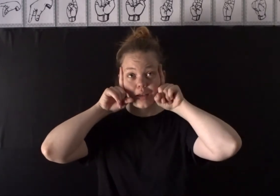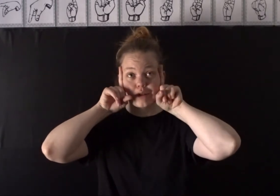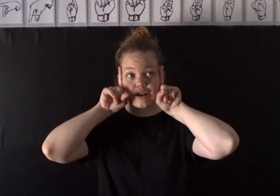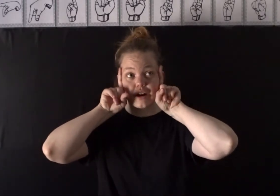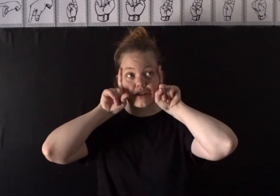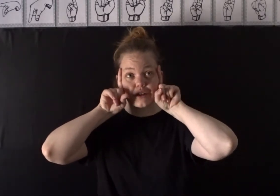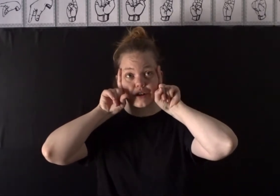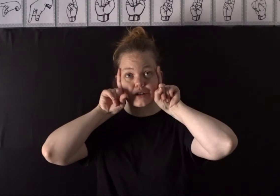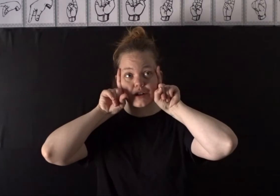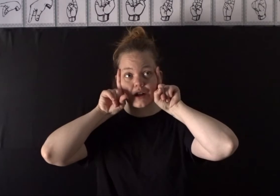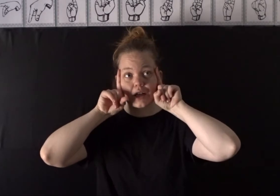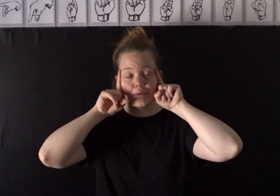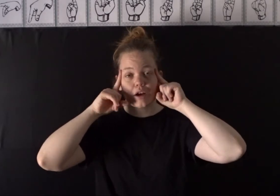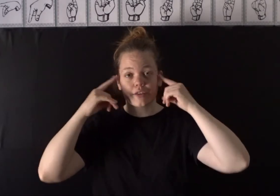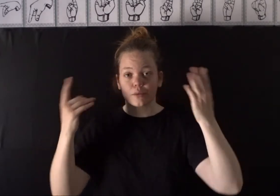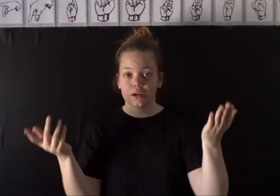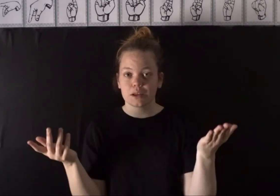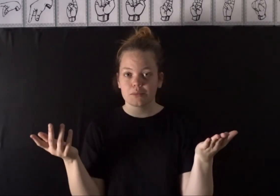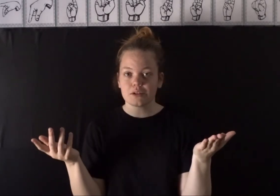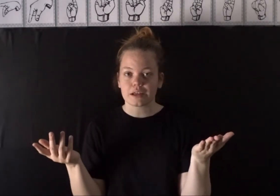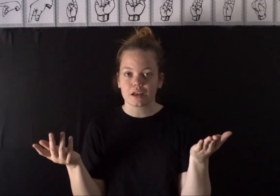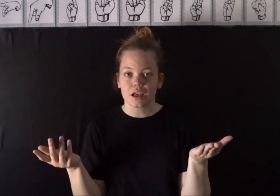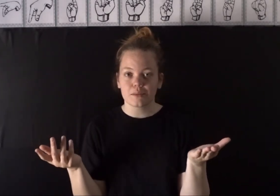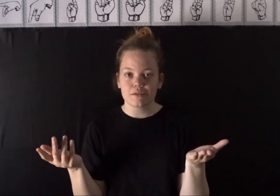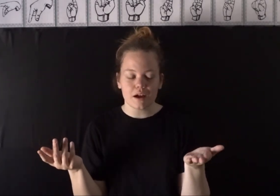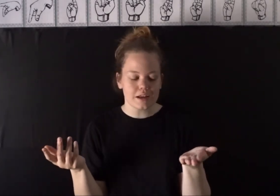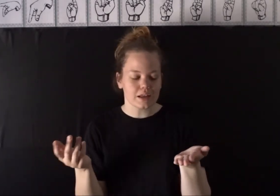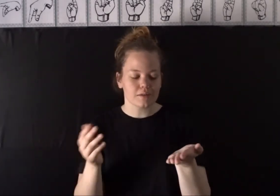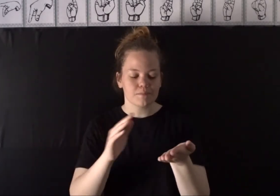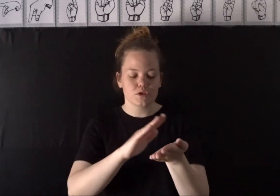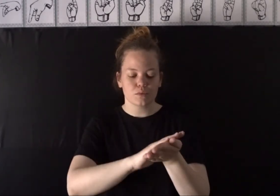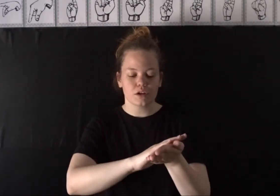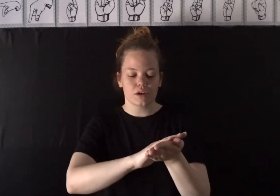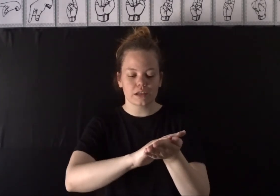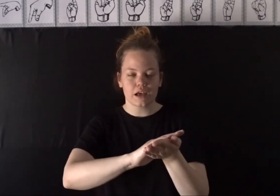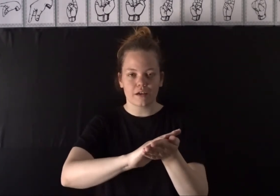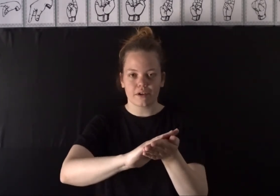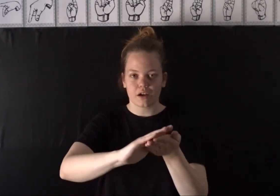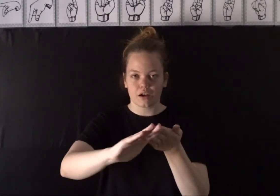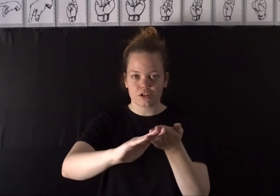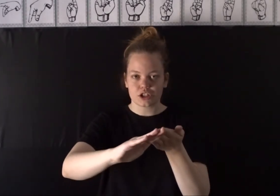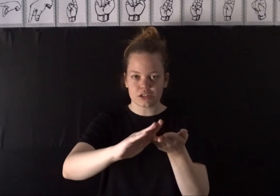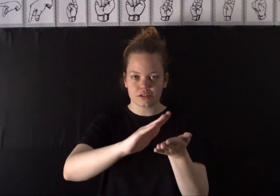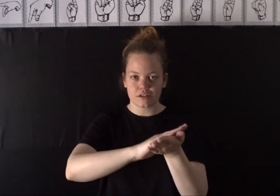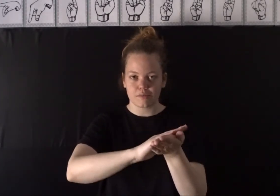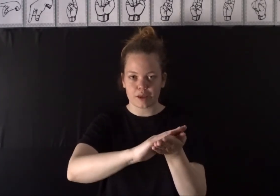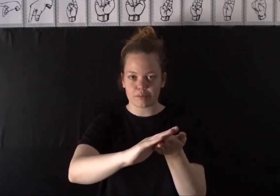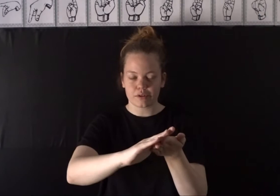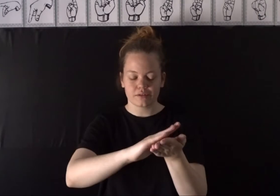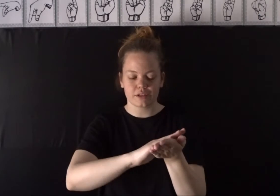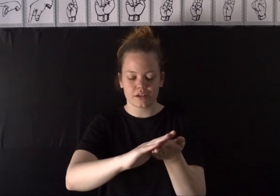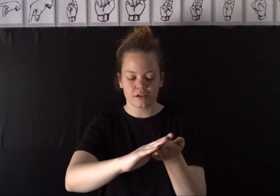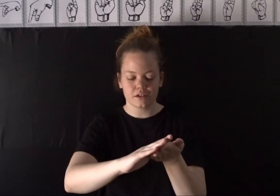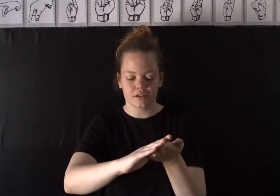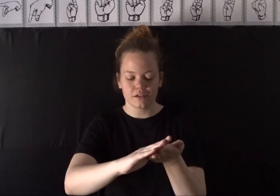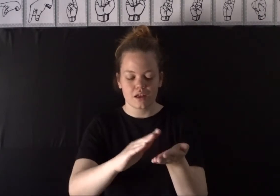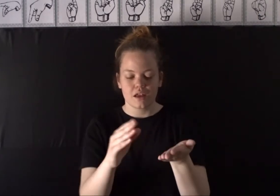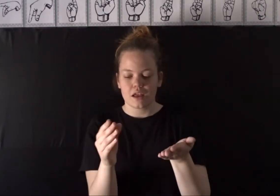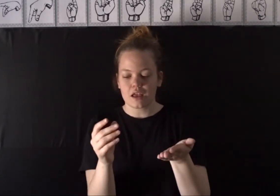an author. I'm an author. What am I going to be doing? I'm going to be writing. So we are going to have our sheet of paper here, and